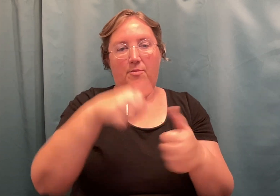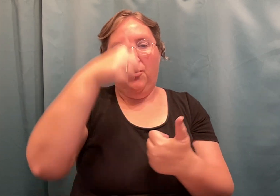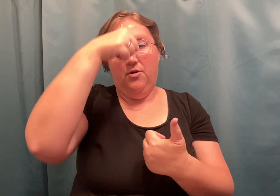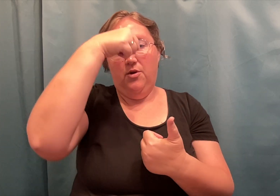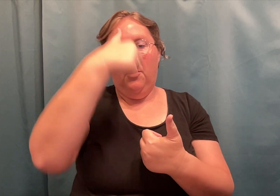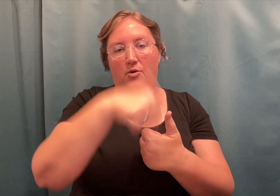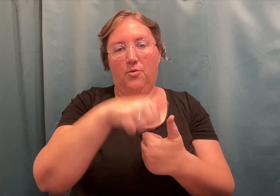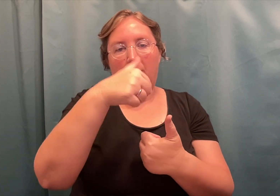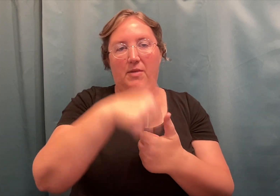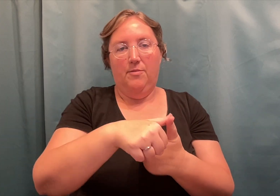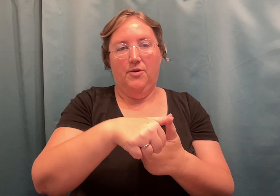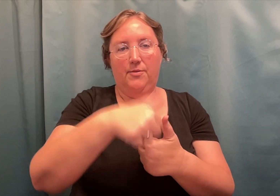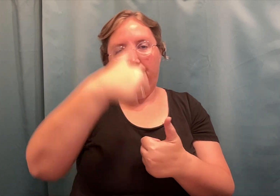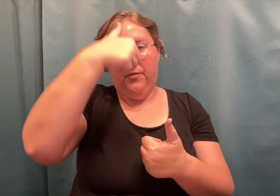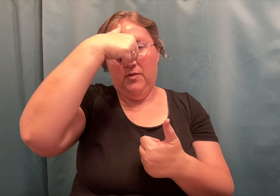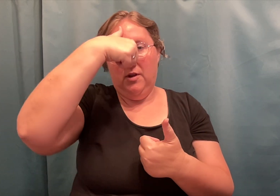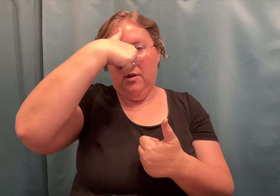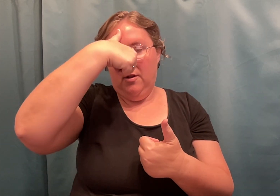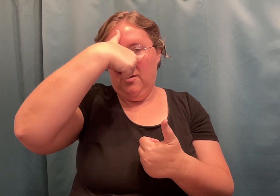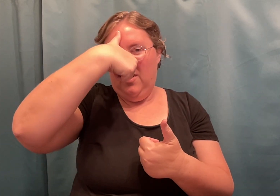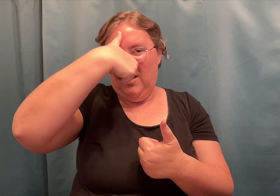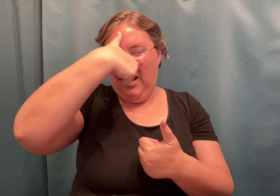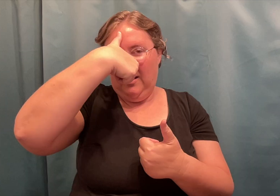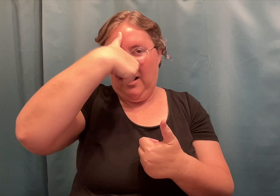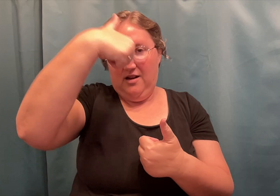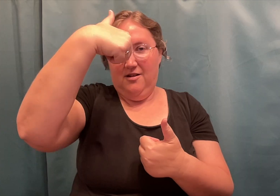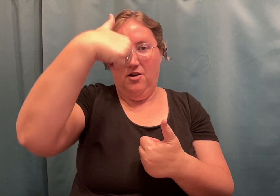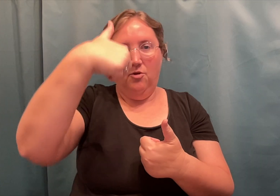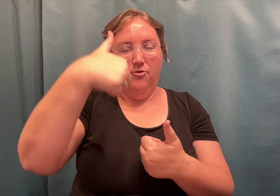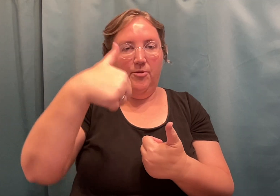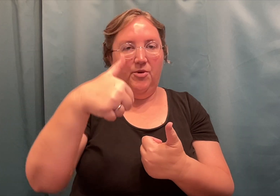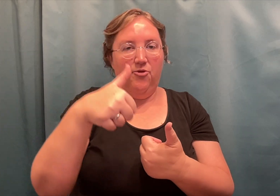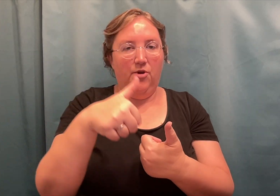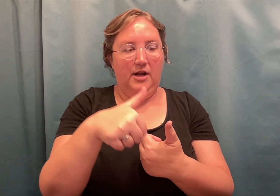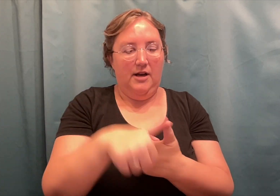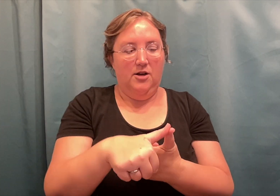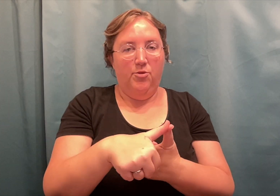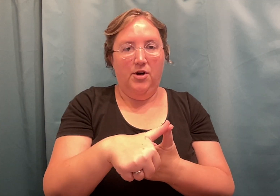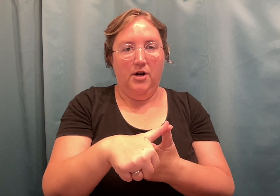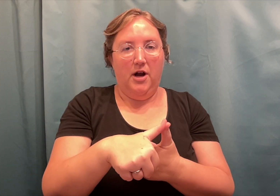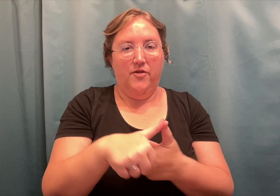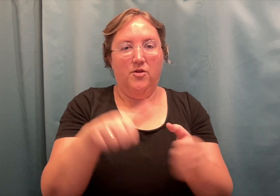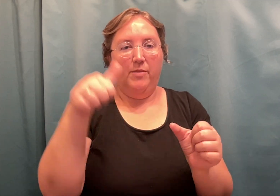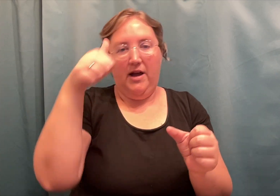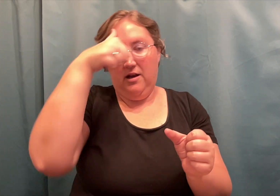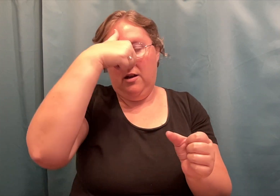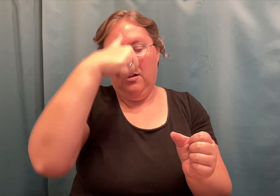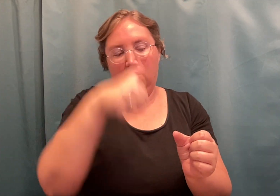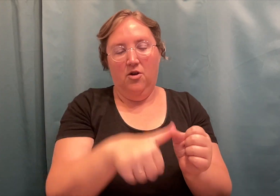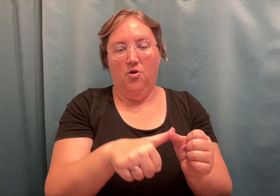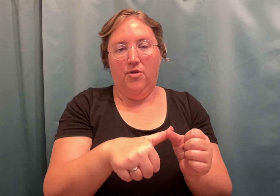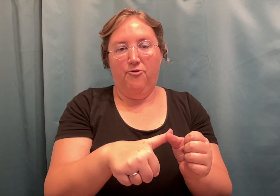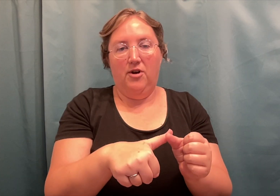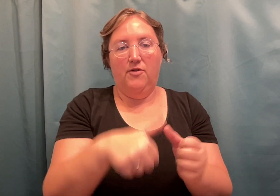Remember or remember. You take that note from your forehead and you put it on either the back or the front of your